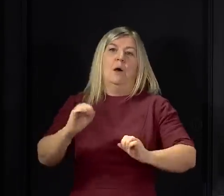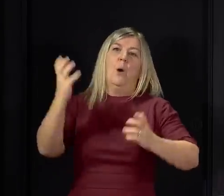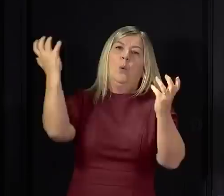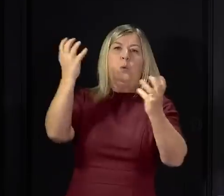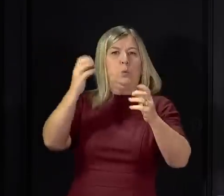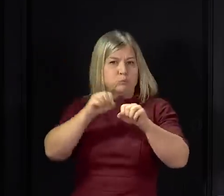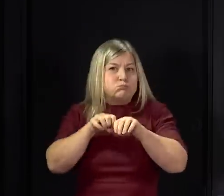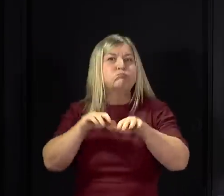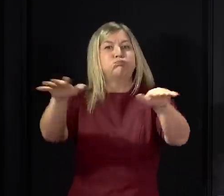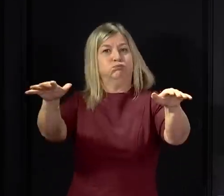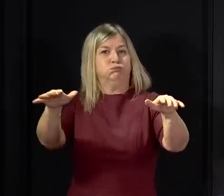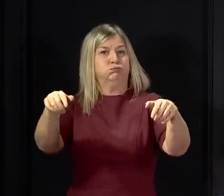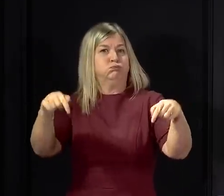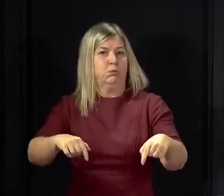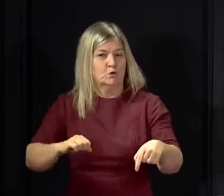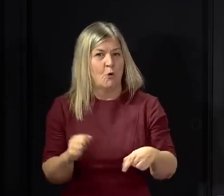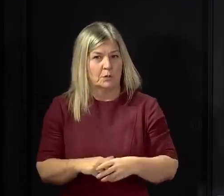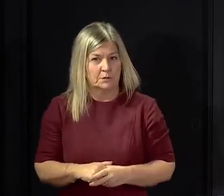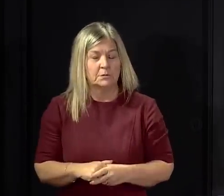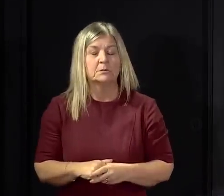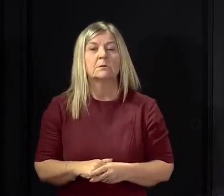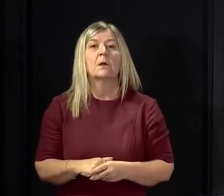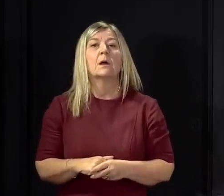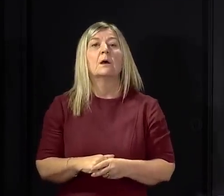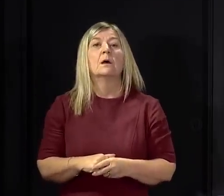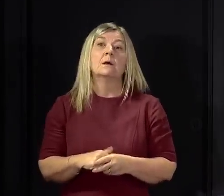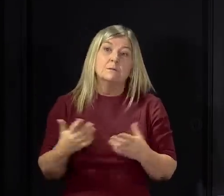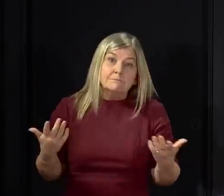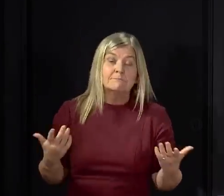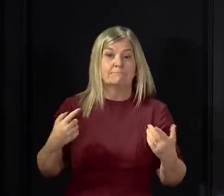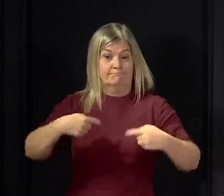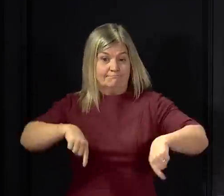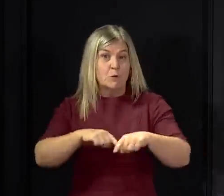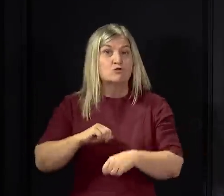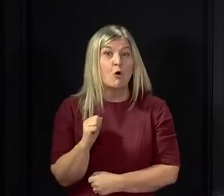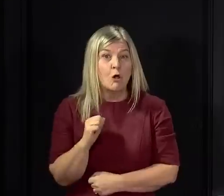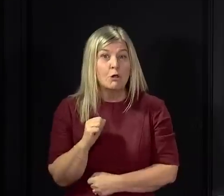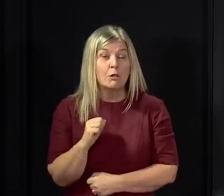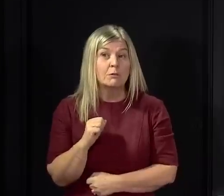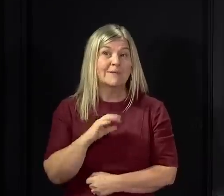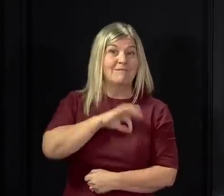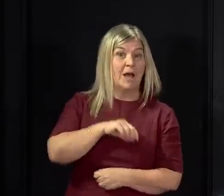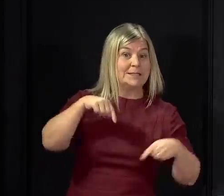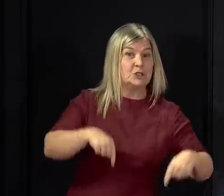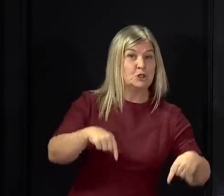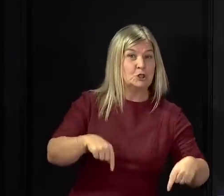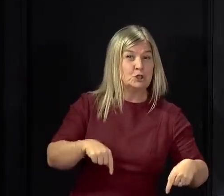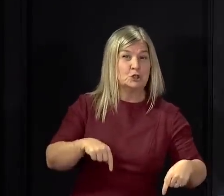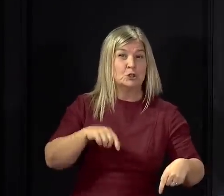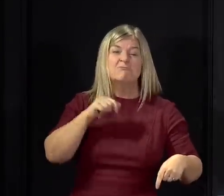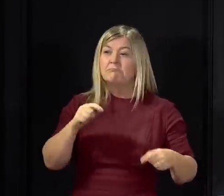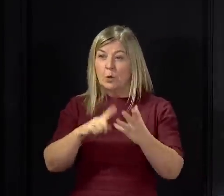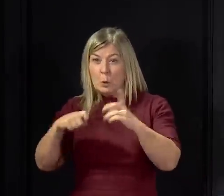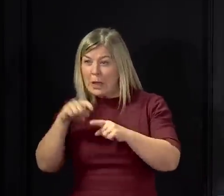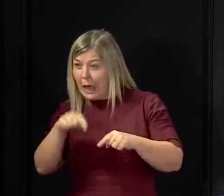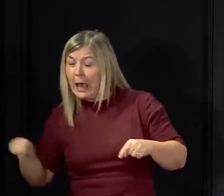situation materialising. And the advantage that we have in Scotland, unlike some other parts of the UK right now,